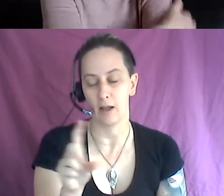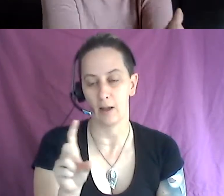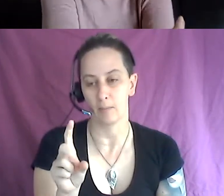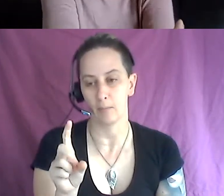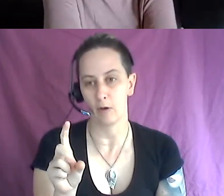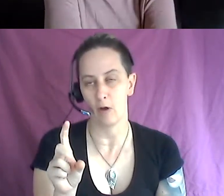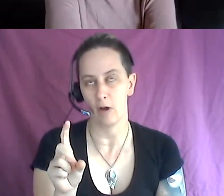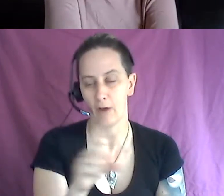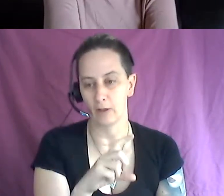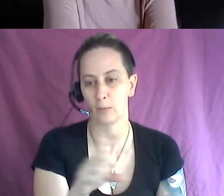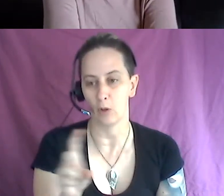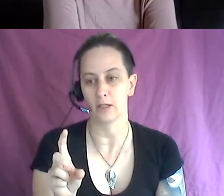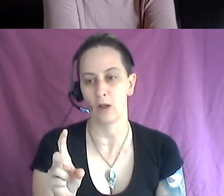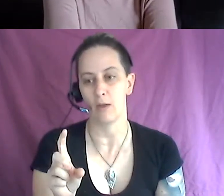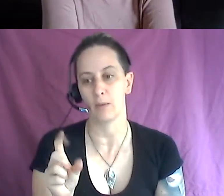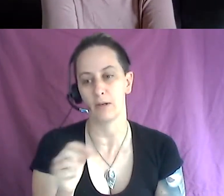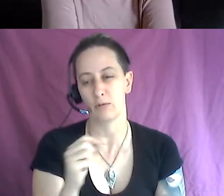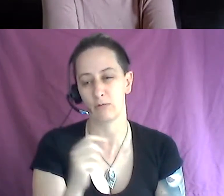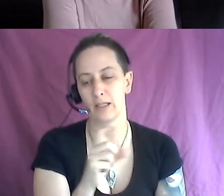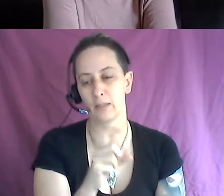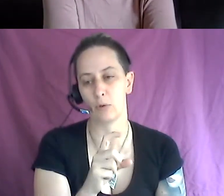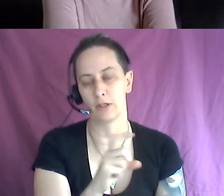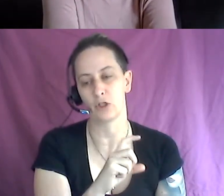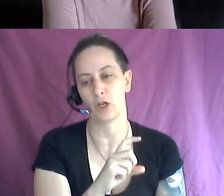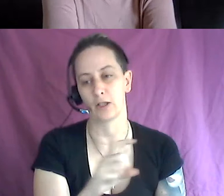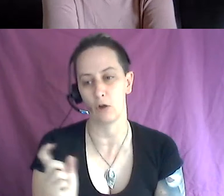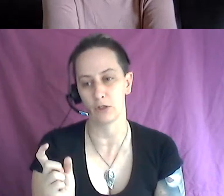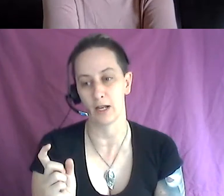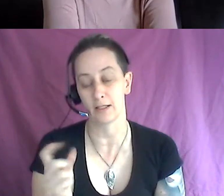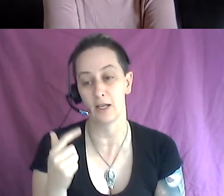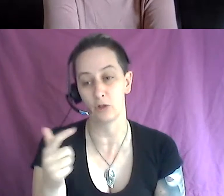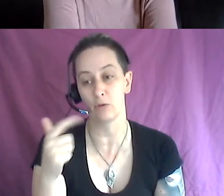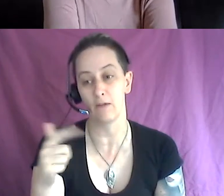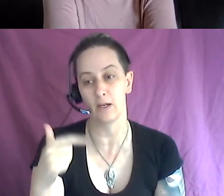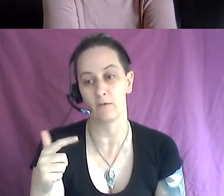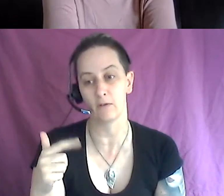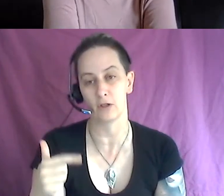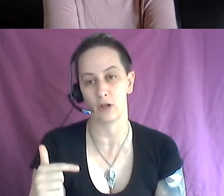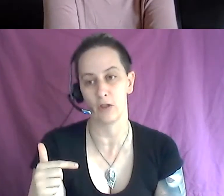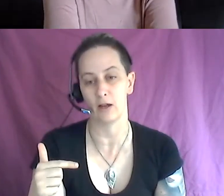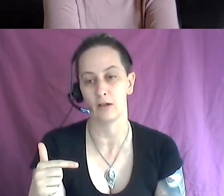variants available on Signbank, but it's really important to check the context, and they do have that information